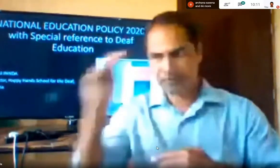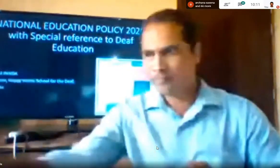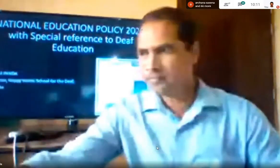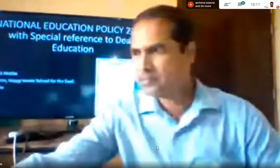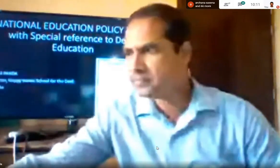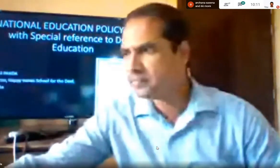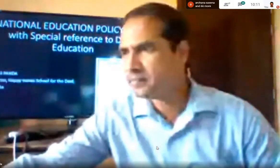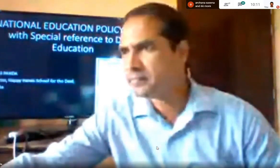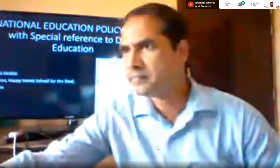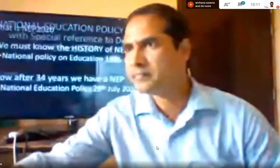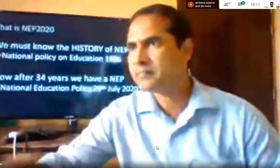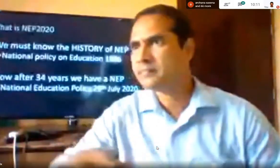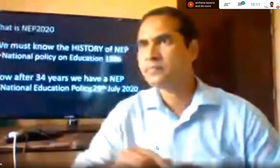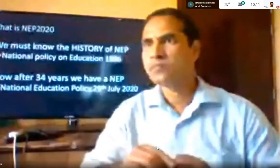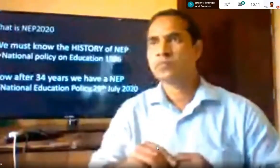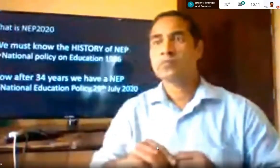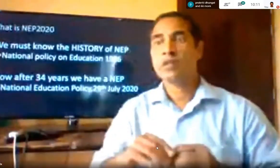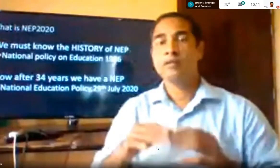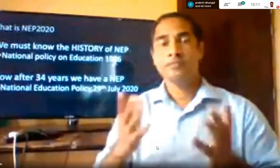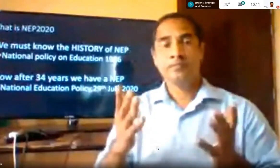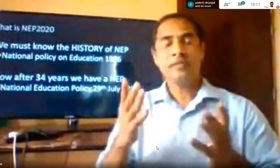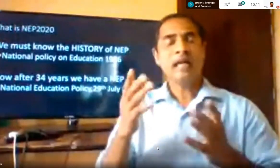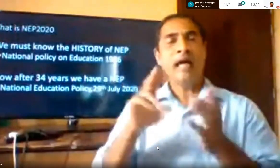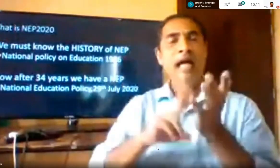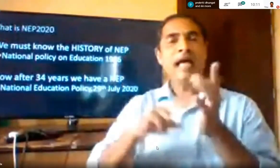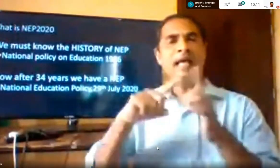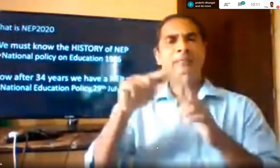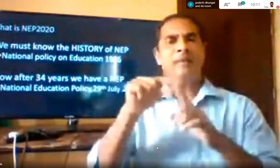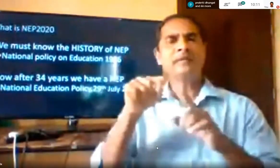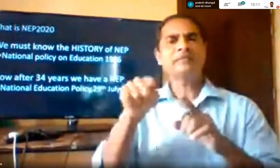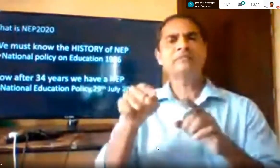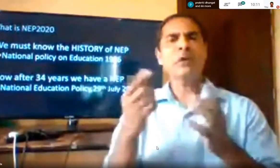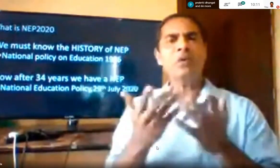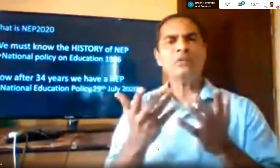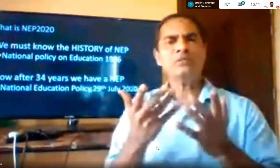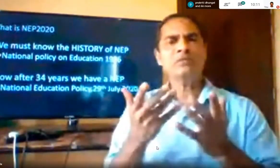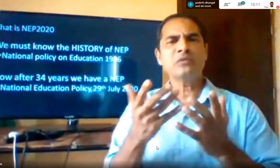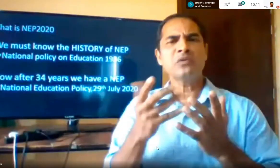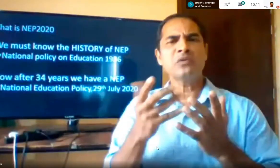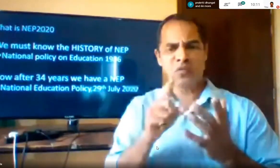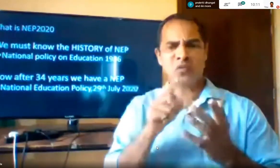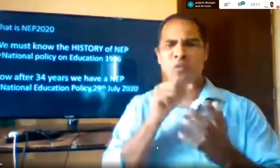So I will give you a few points of the National Education Policy 2020.